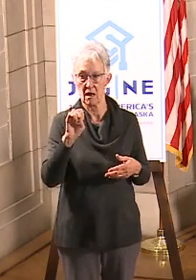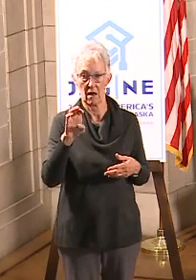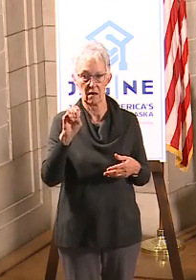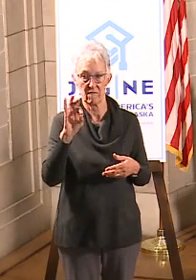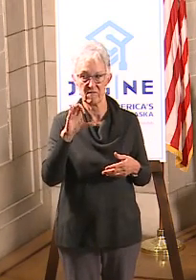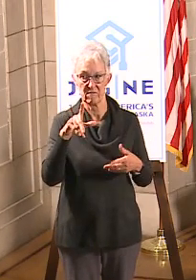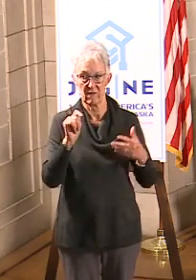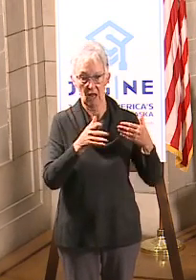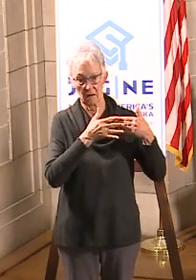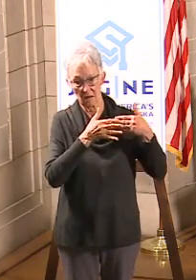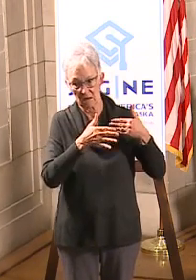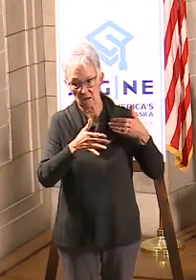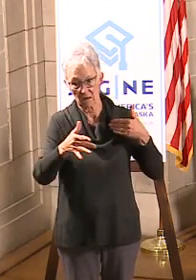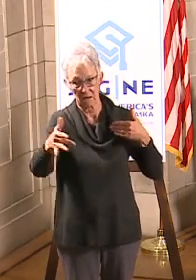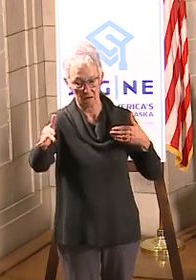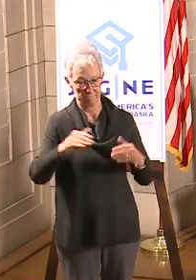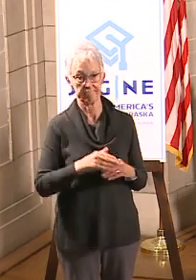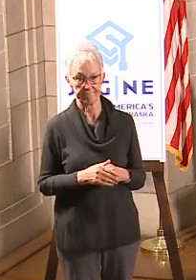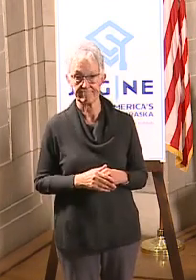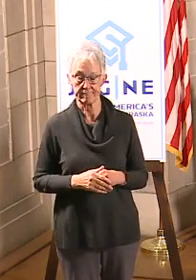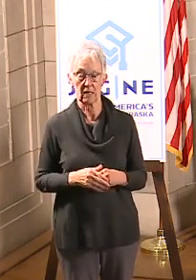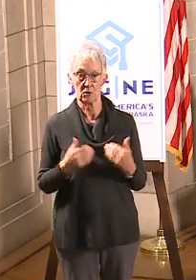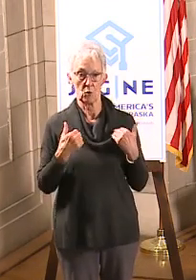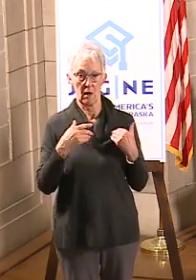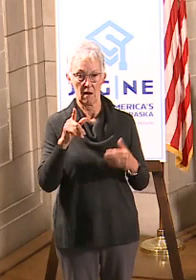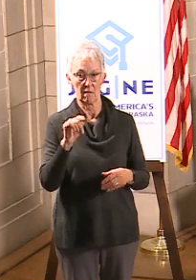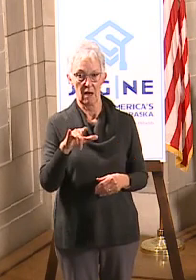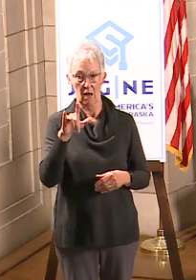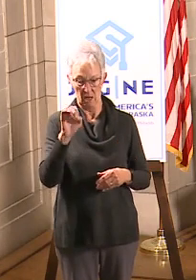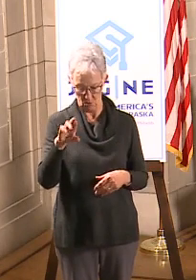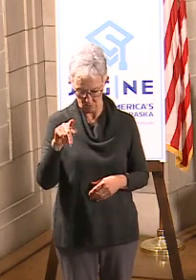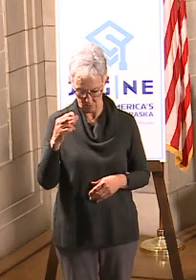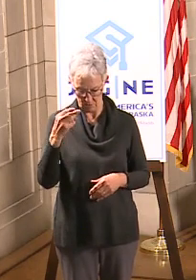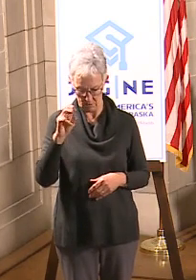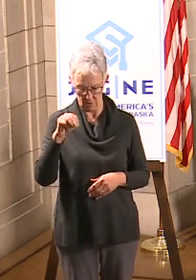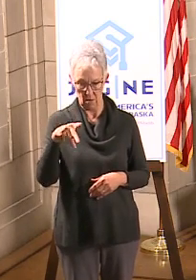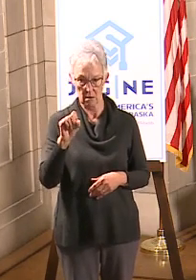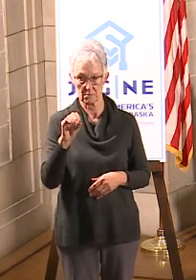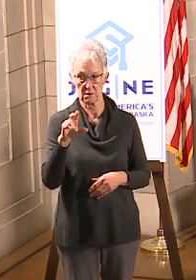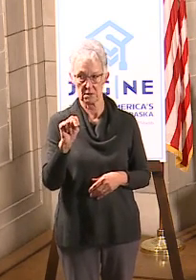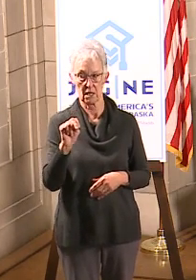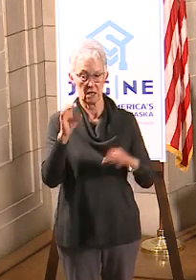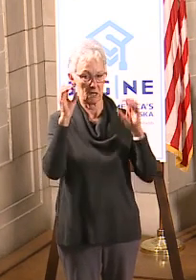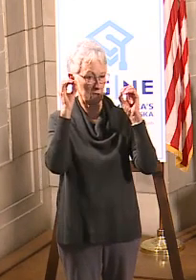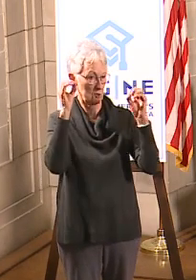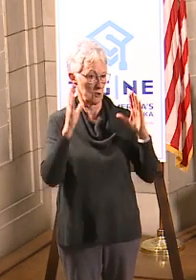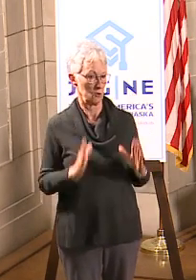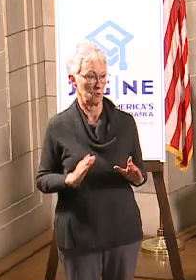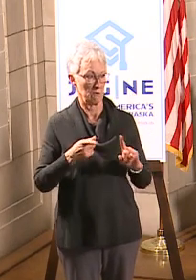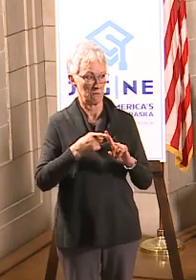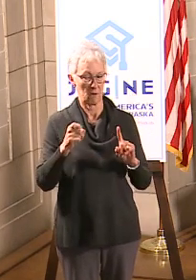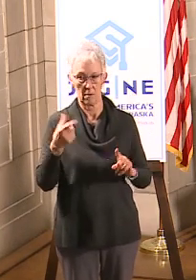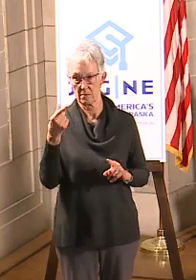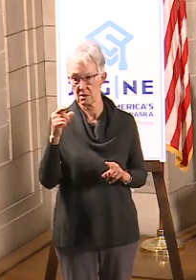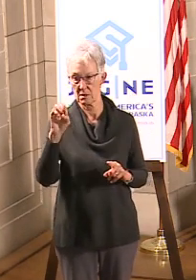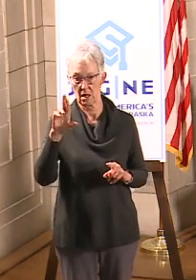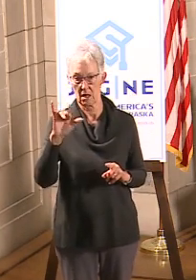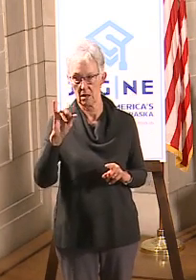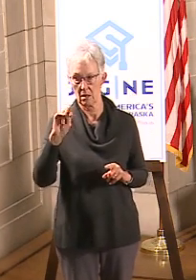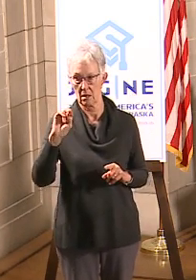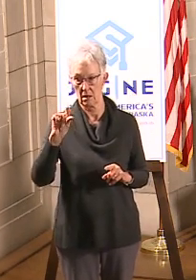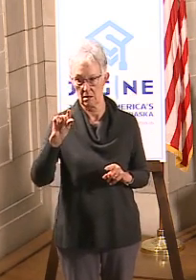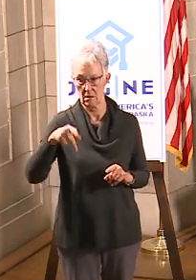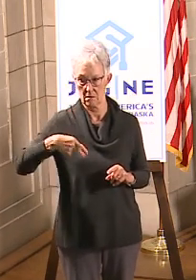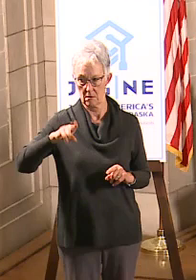Thompson, who is a teacher in the Gering Public Schools, that is going to join us by Zoom to talk about his experience. He had it just a